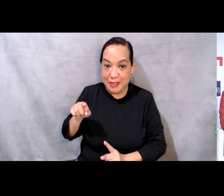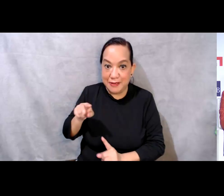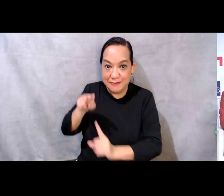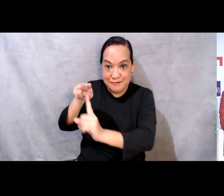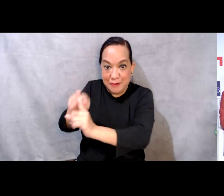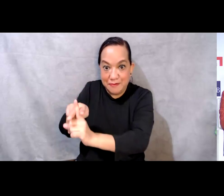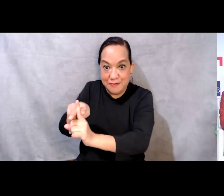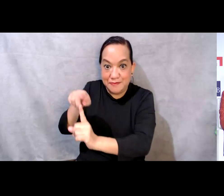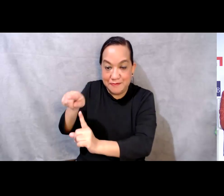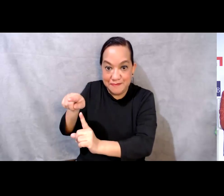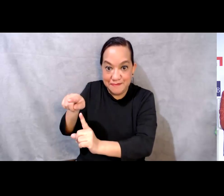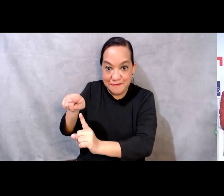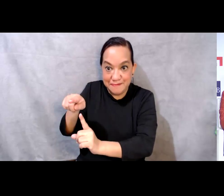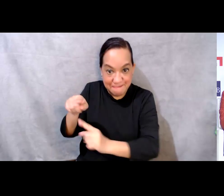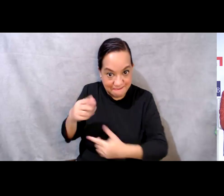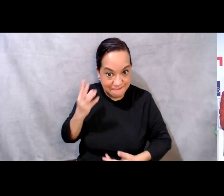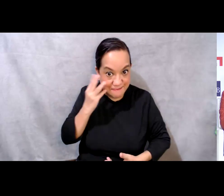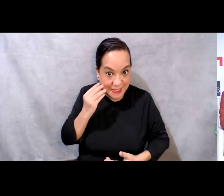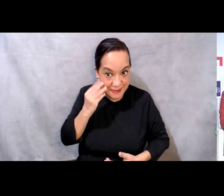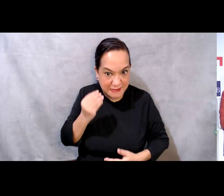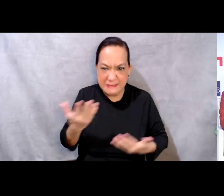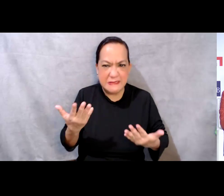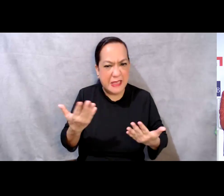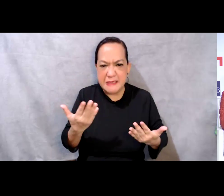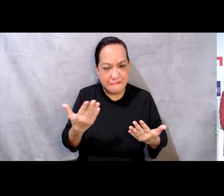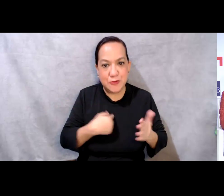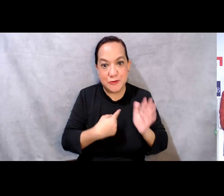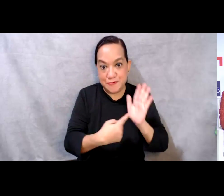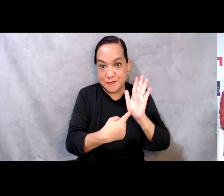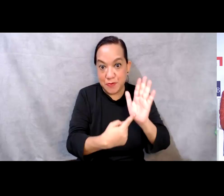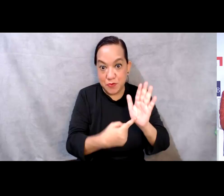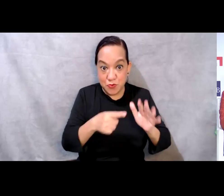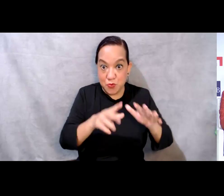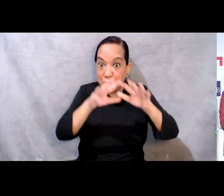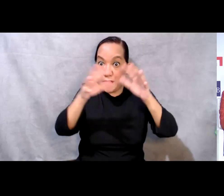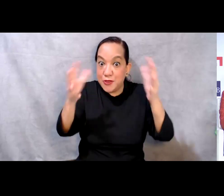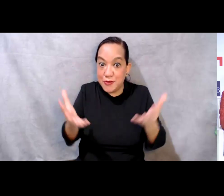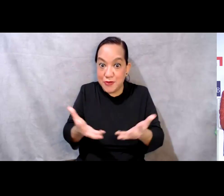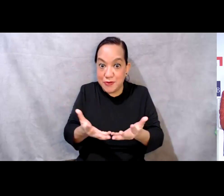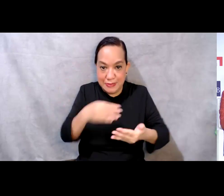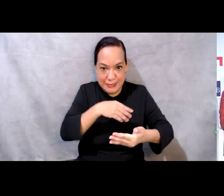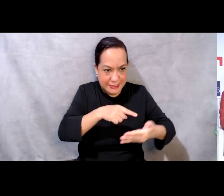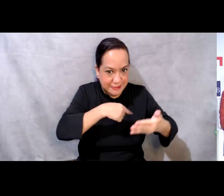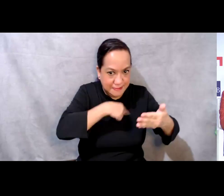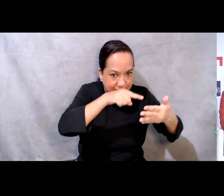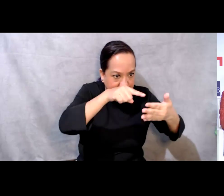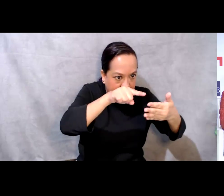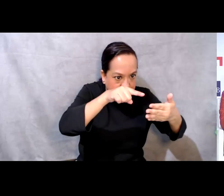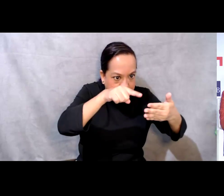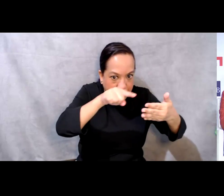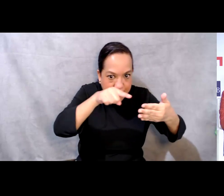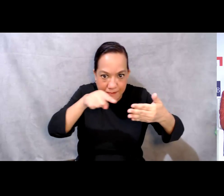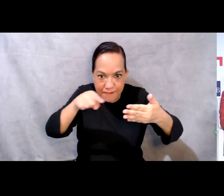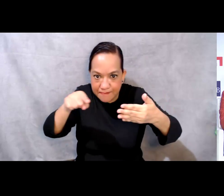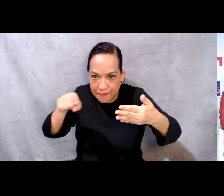as yet. But if you look at the World Bank inspection panel investigation reports, all of which are